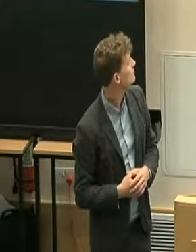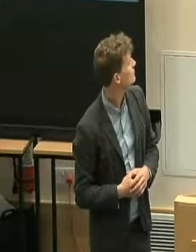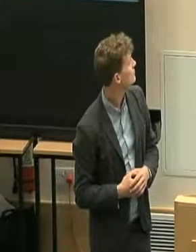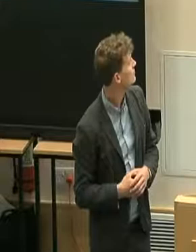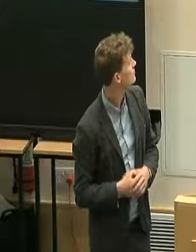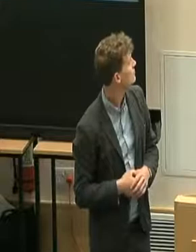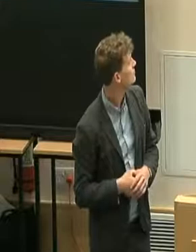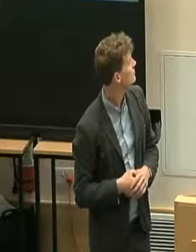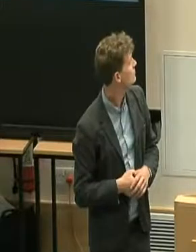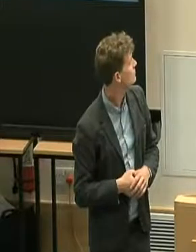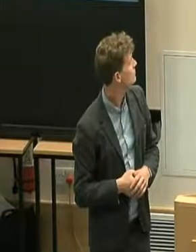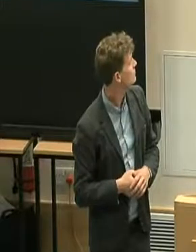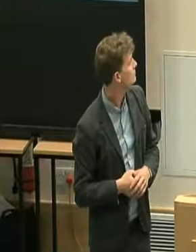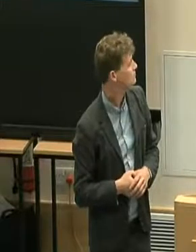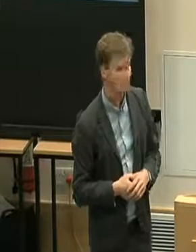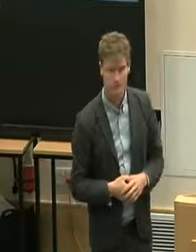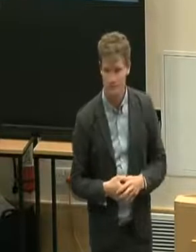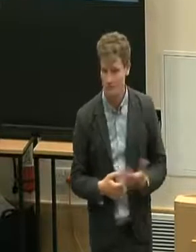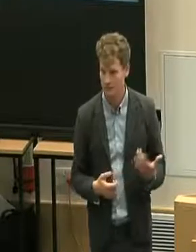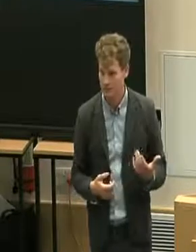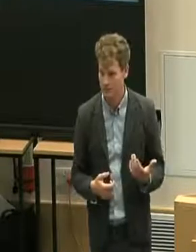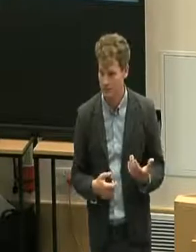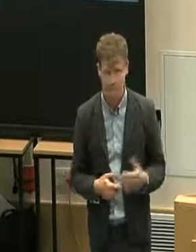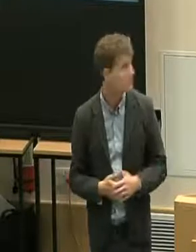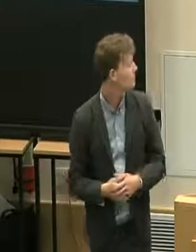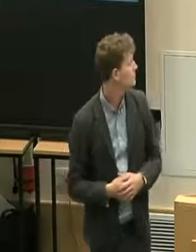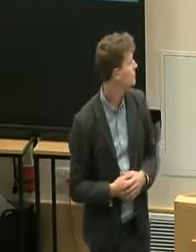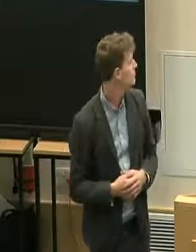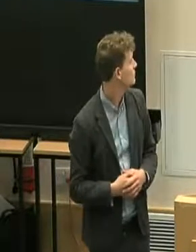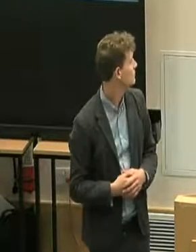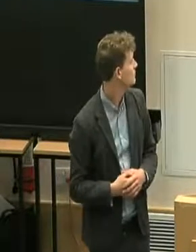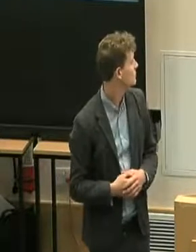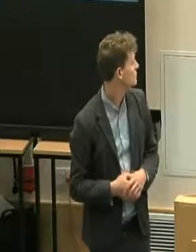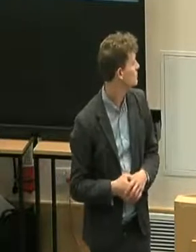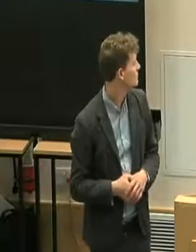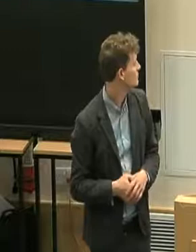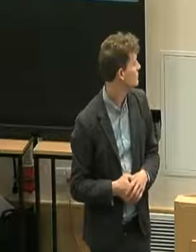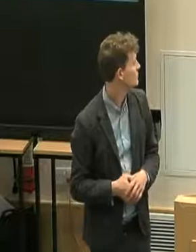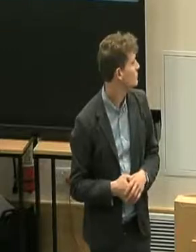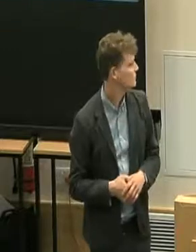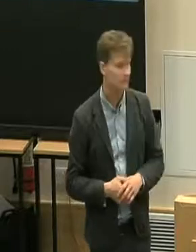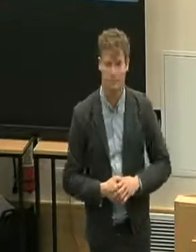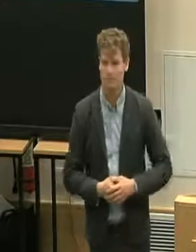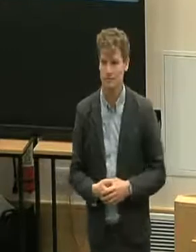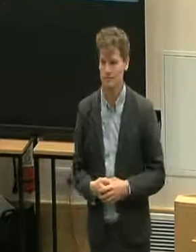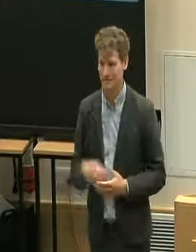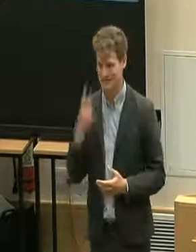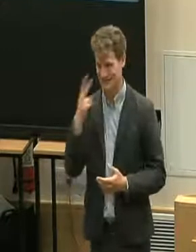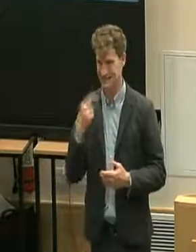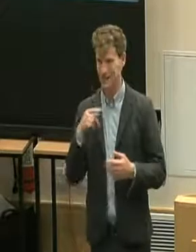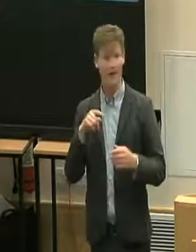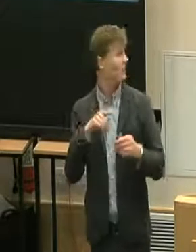5, looks very much like Section 15(1) of the Canadian Charter of Rights and